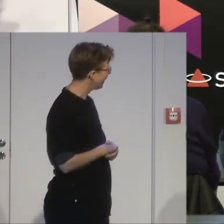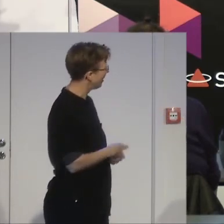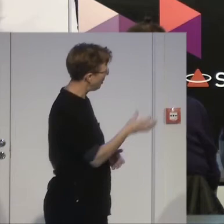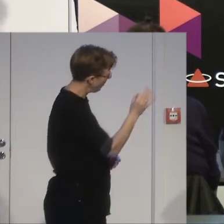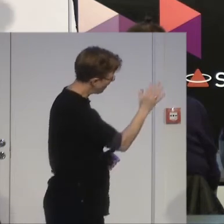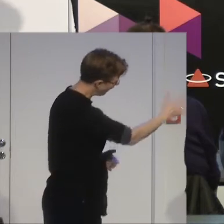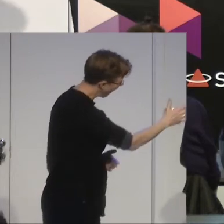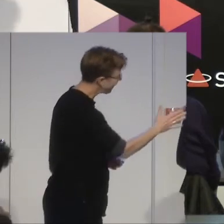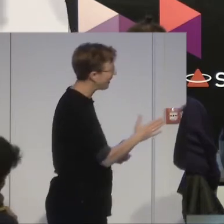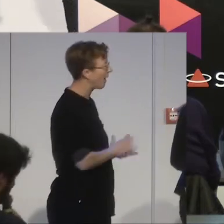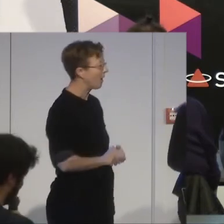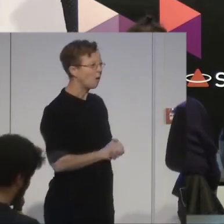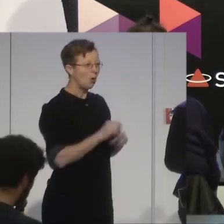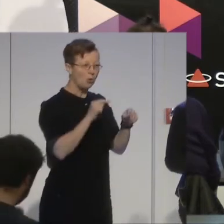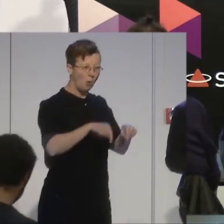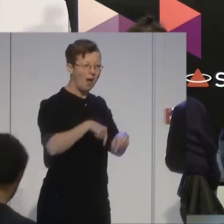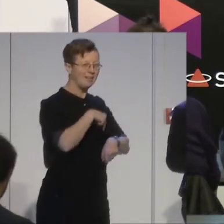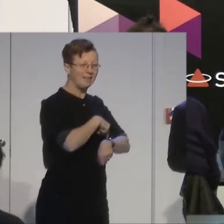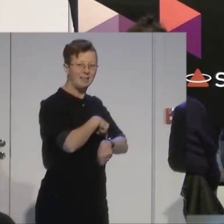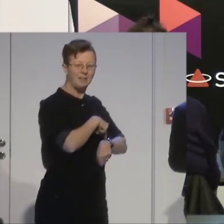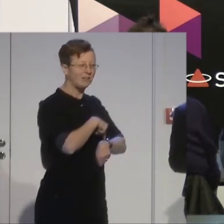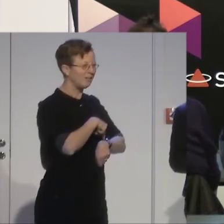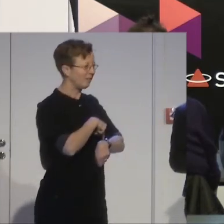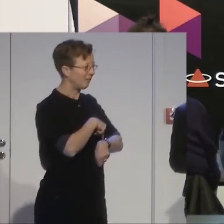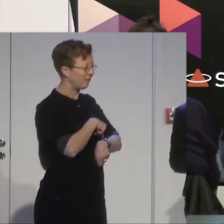Thank you, Johanne. And thank now you. It's time thank for you. A coffee.